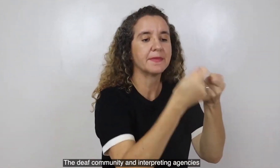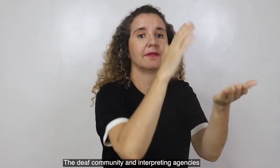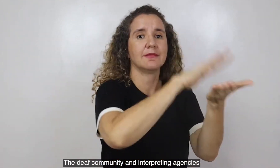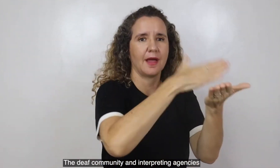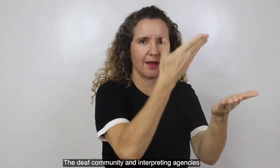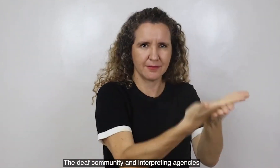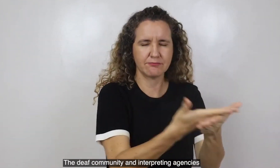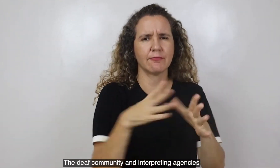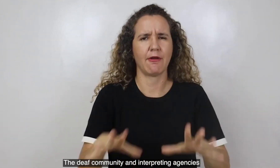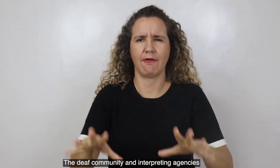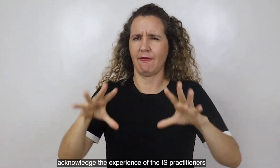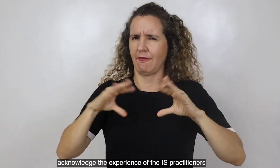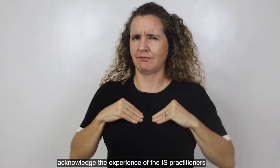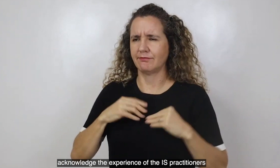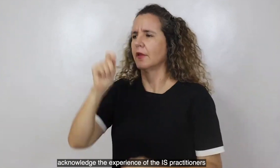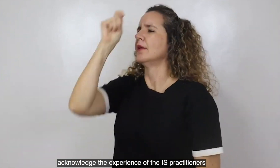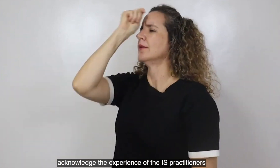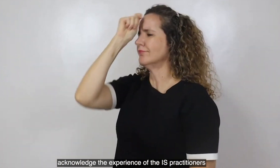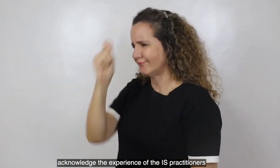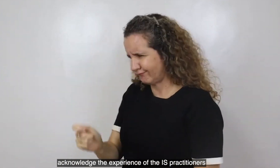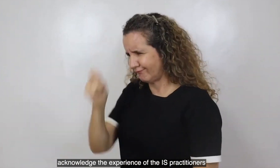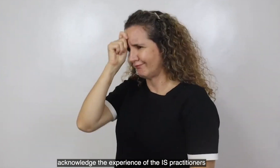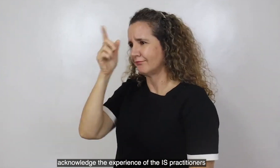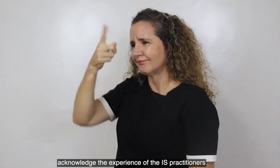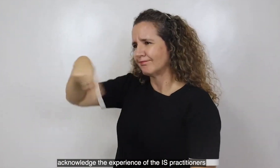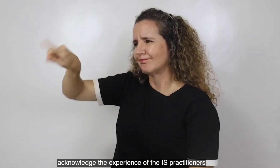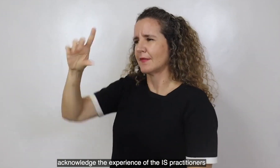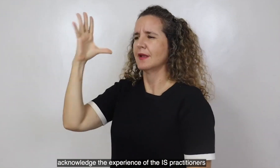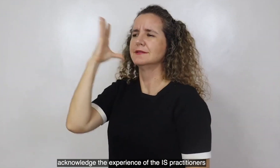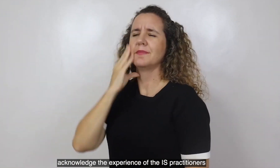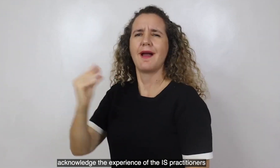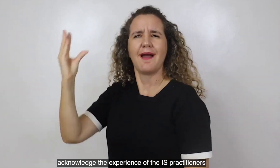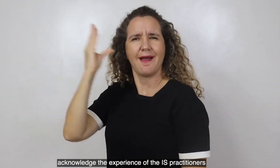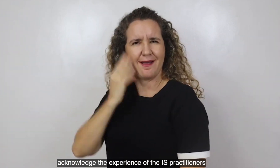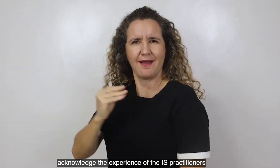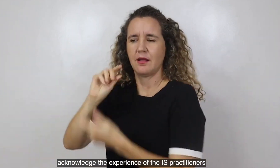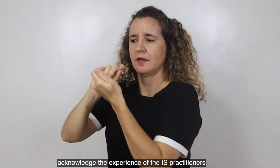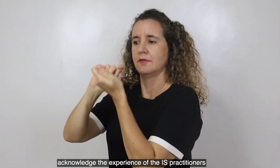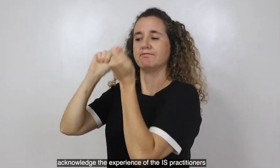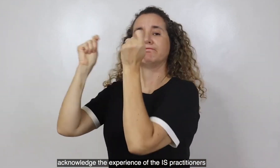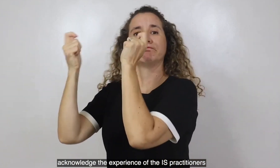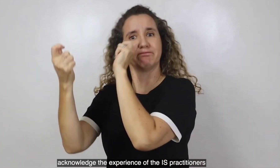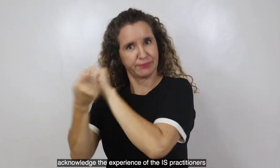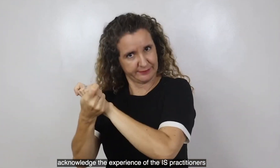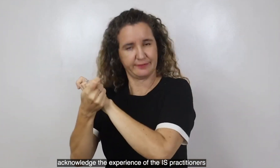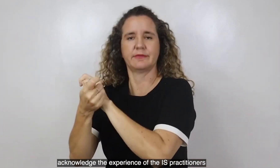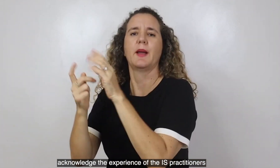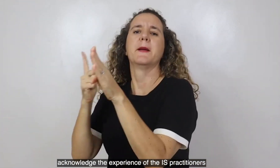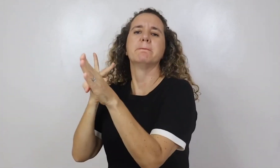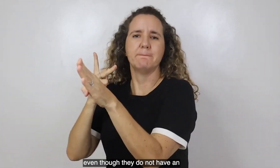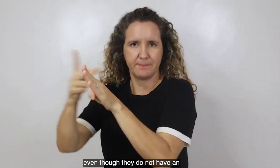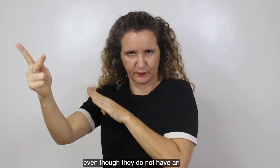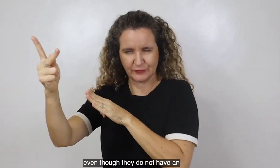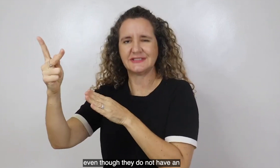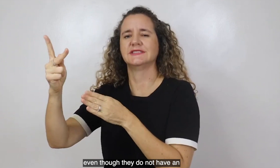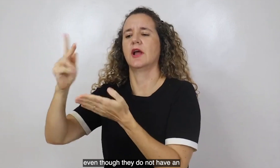the experience of the IS practitioners, even though they do not have an interpreting and translation